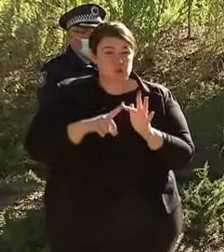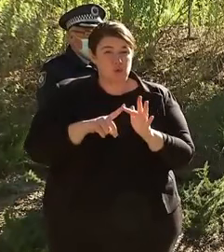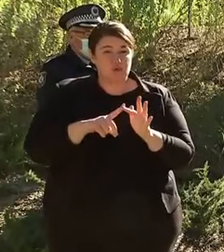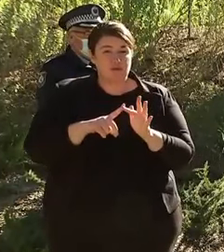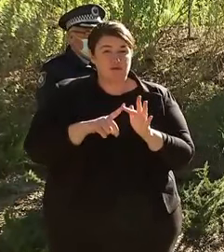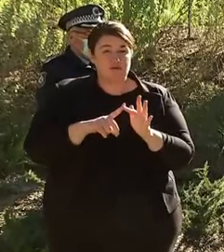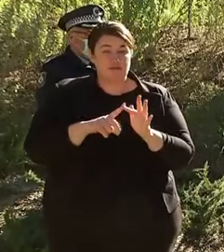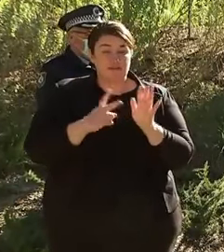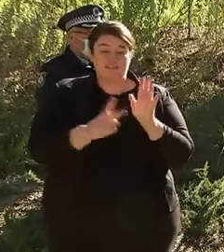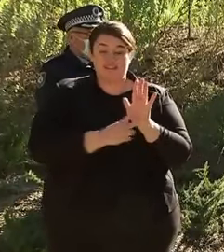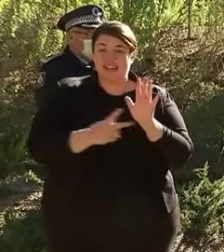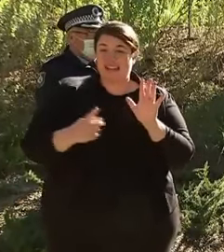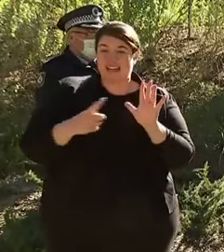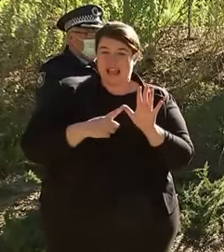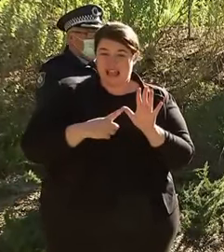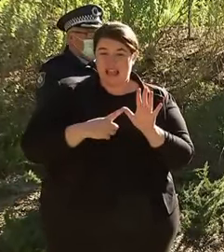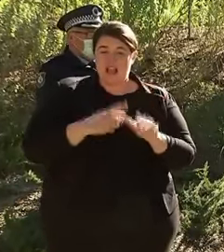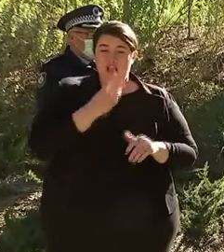Virgin